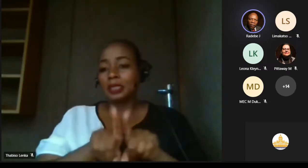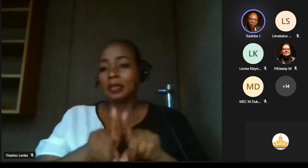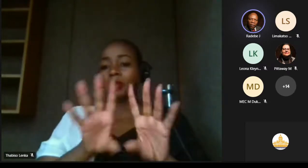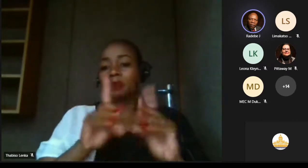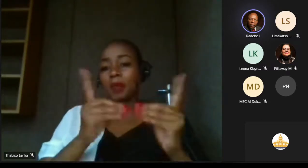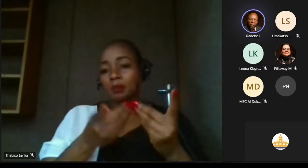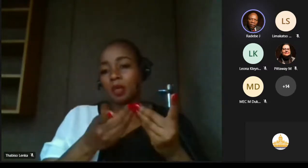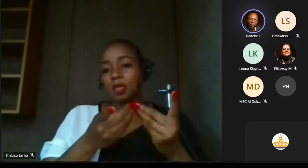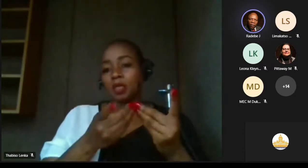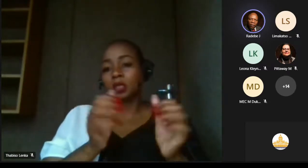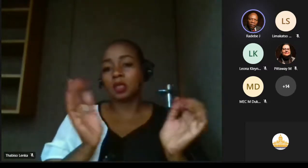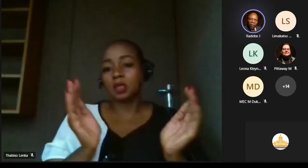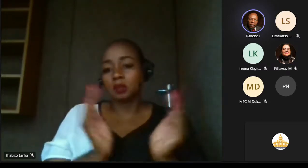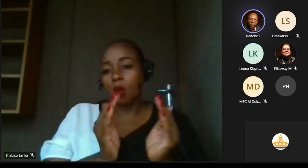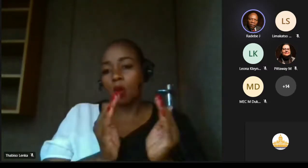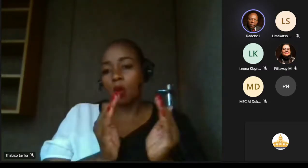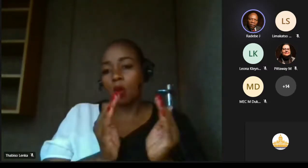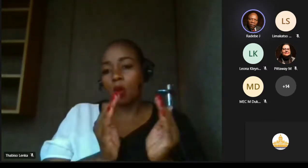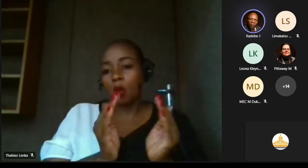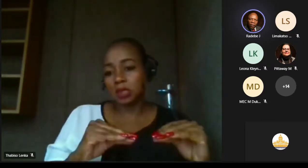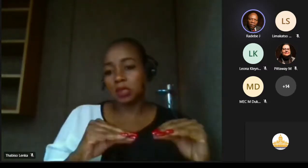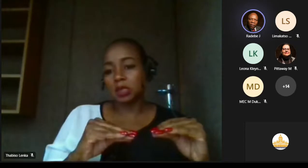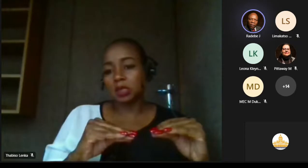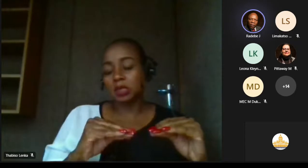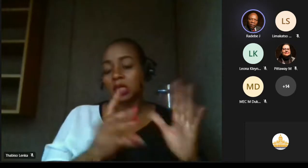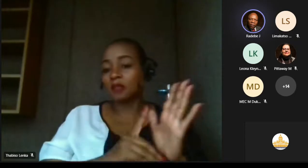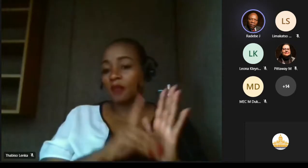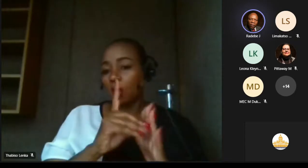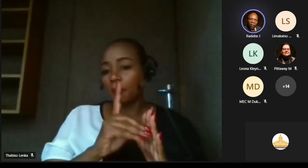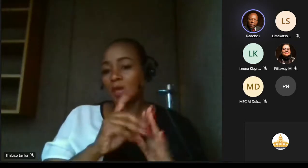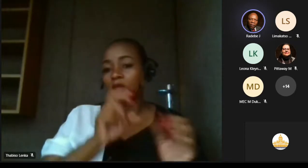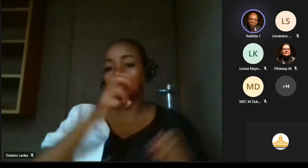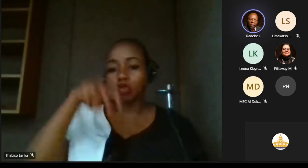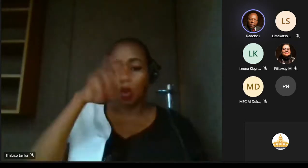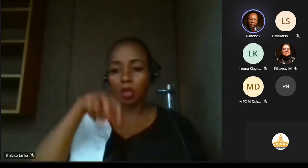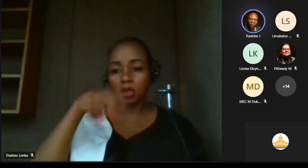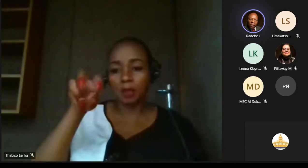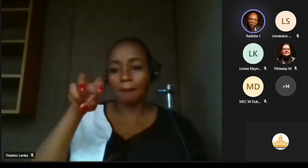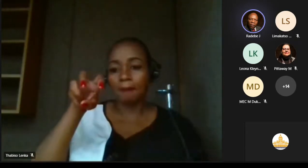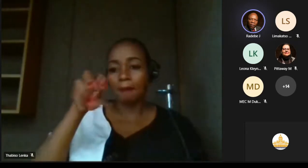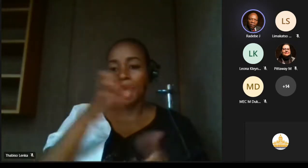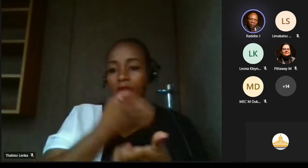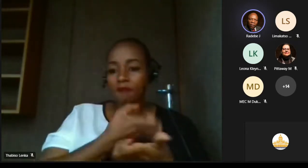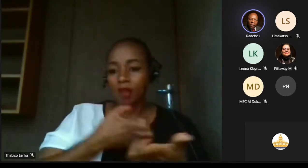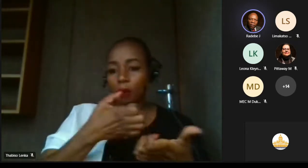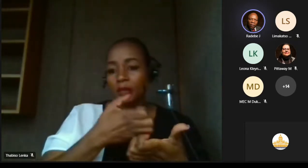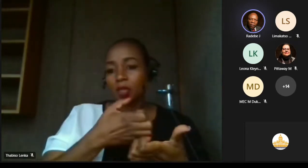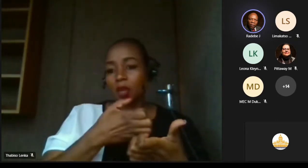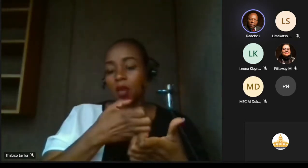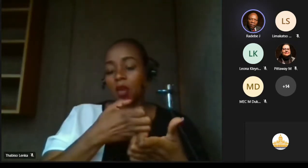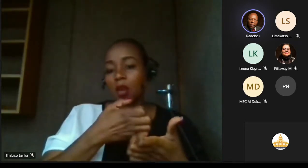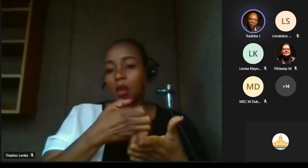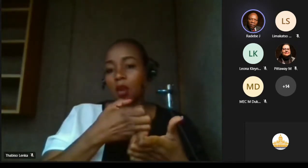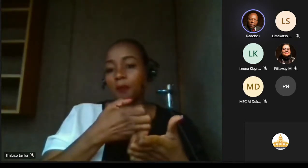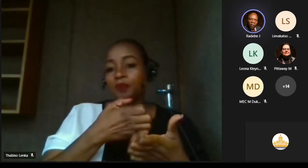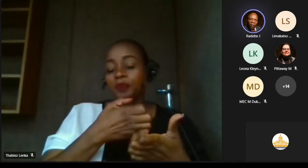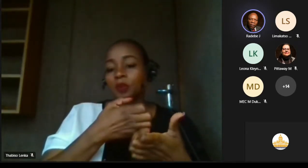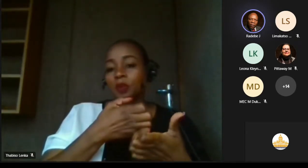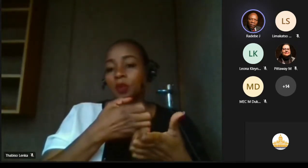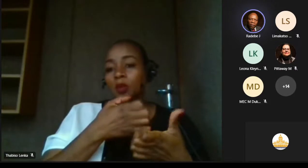Economics, Small Businesses, Development, Tourism, and Environmental Affairs. The